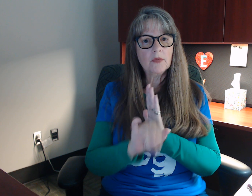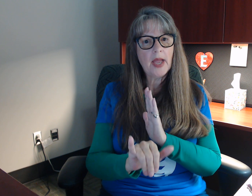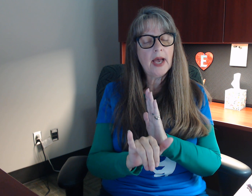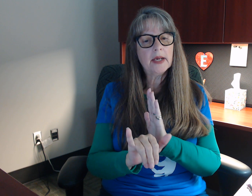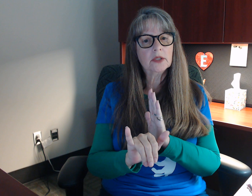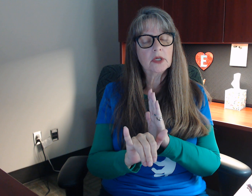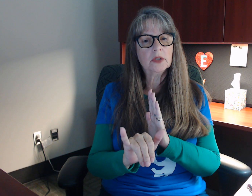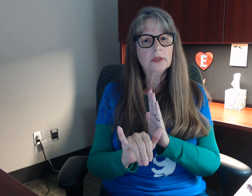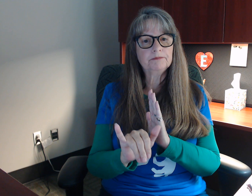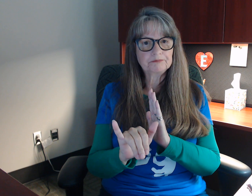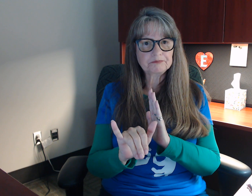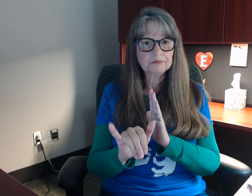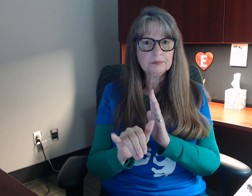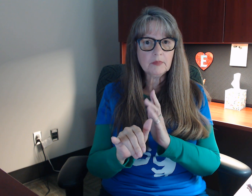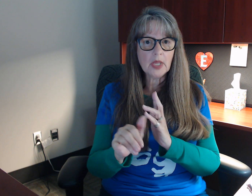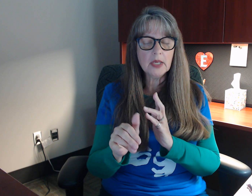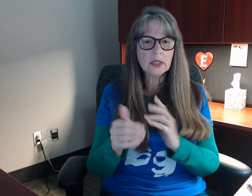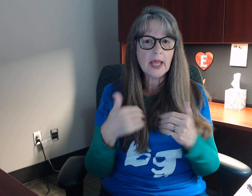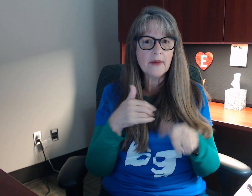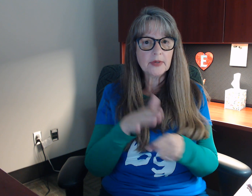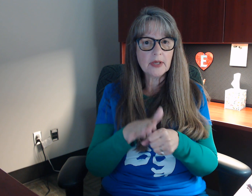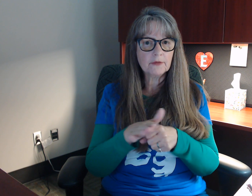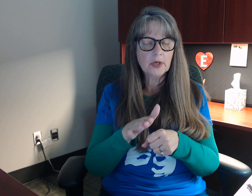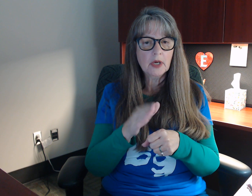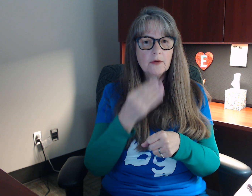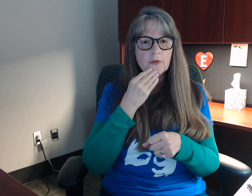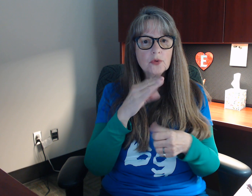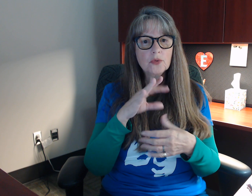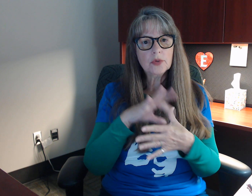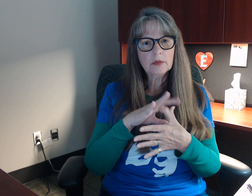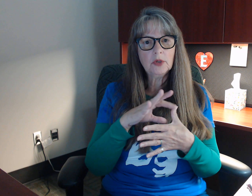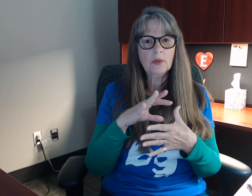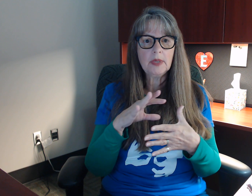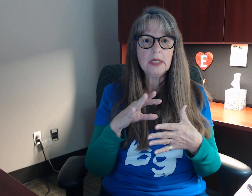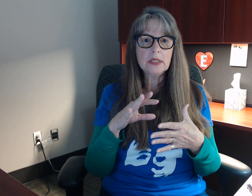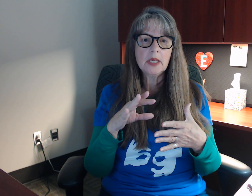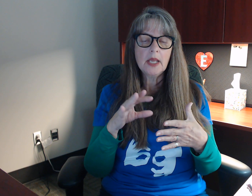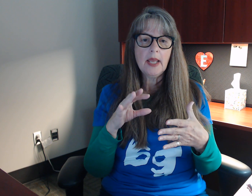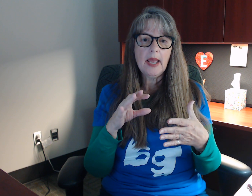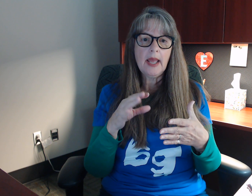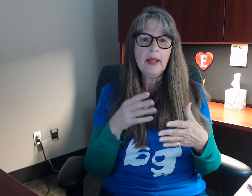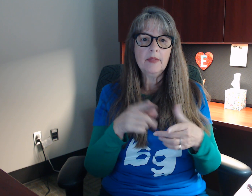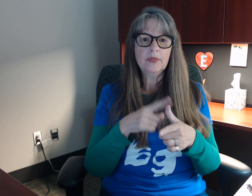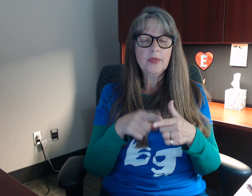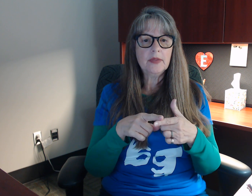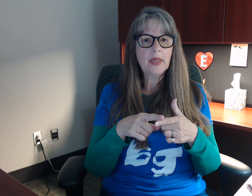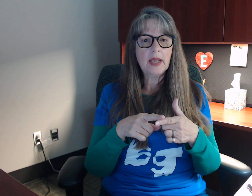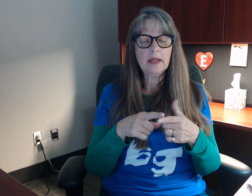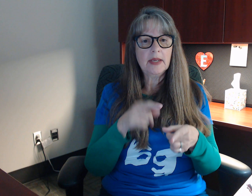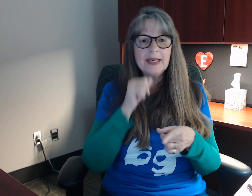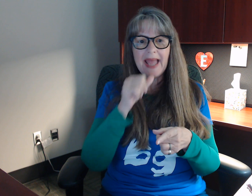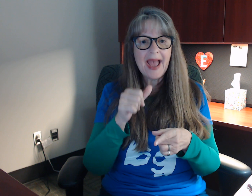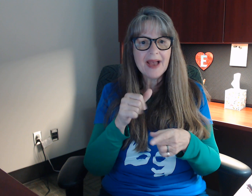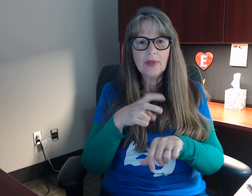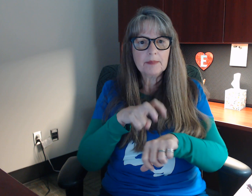that, and could have enough food, meat. And then they didn't have like